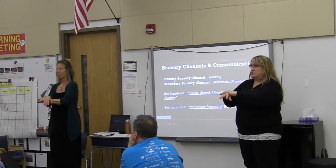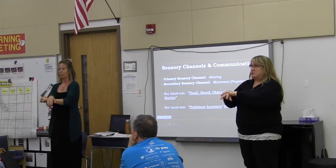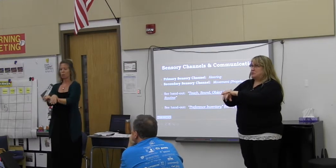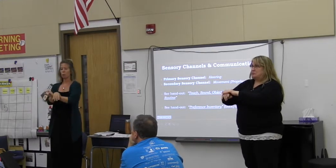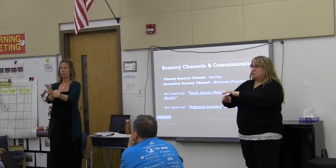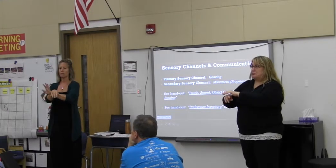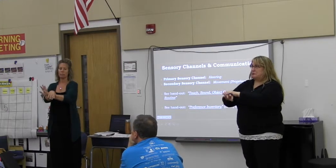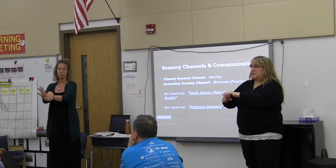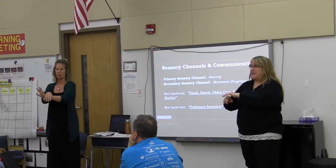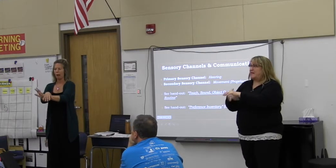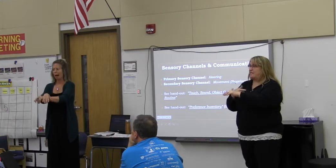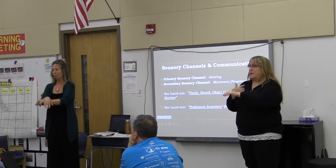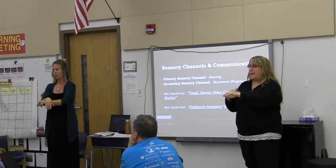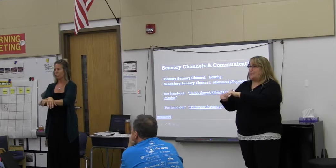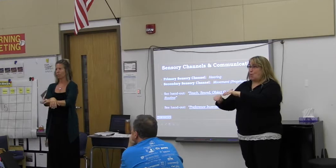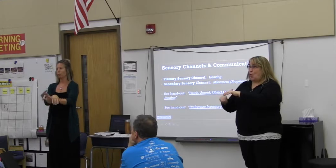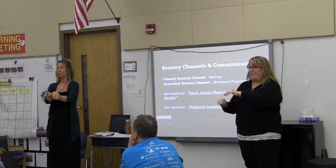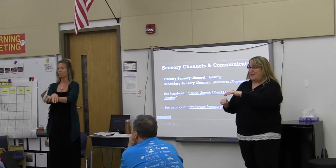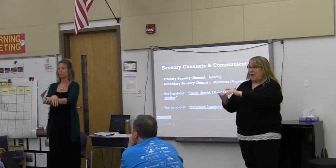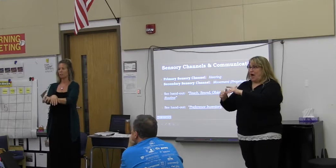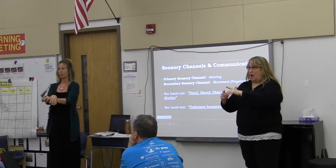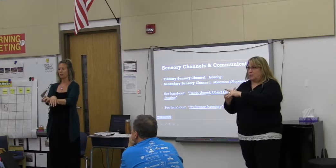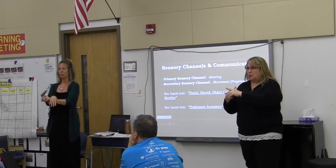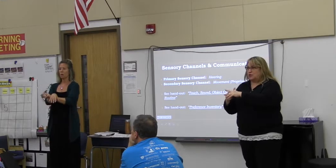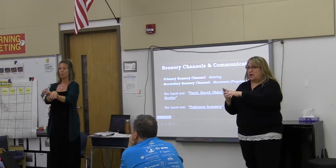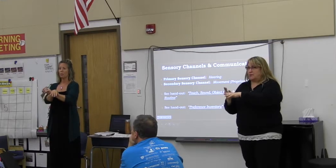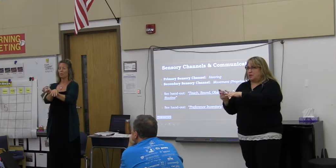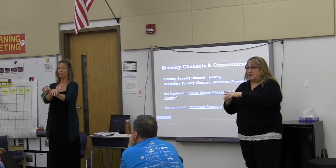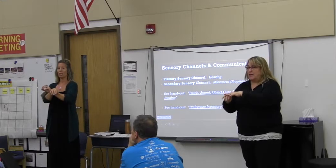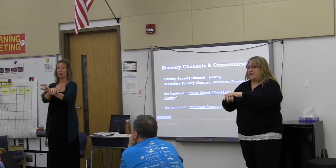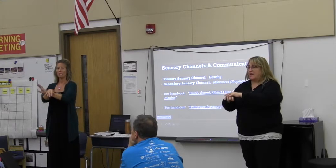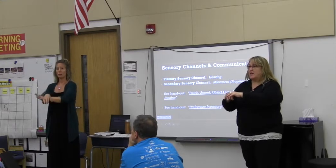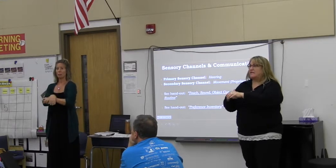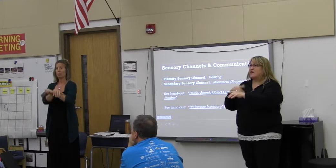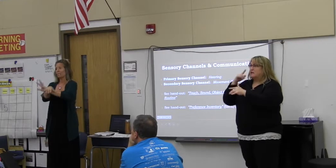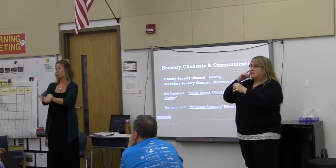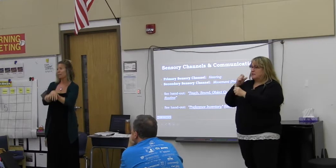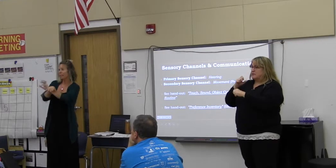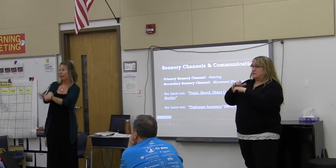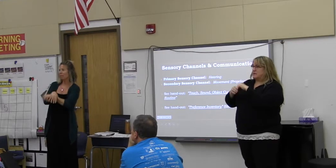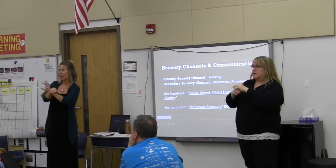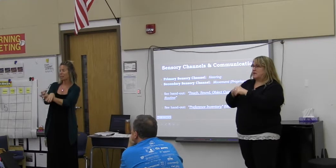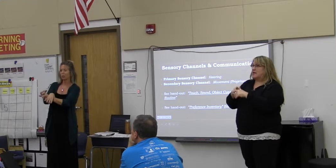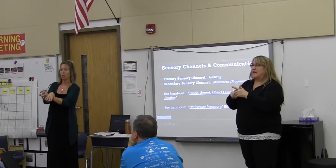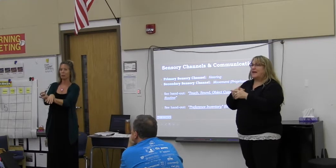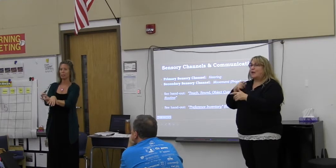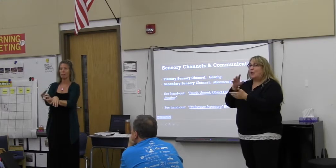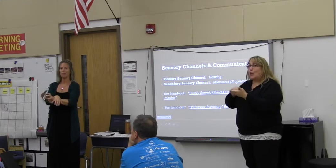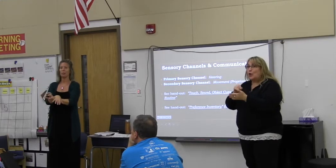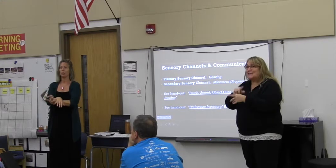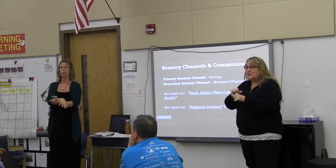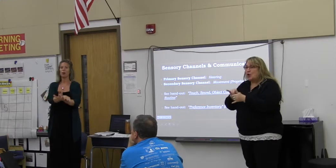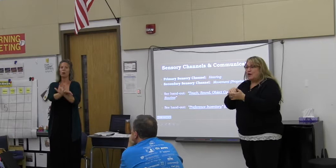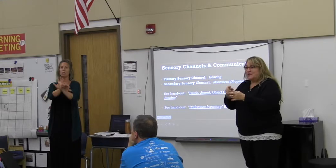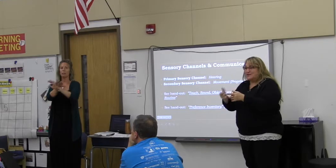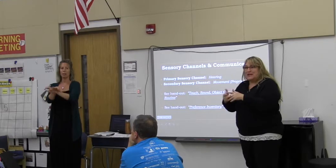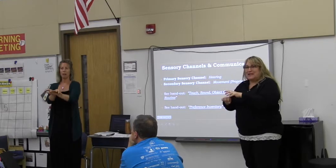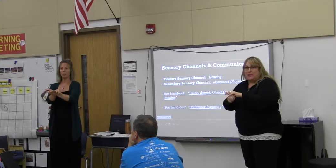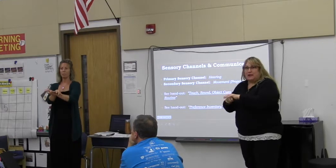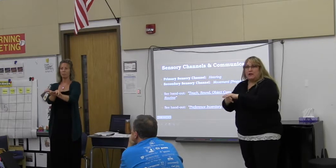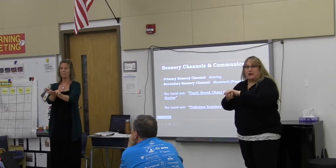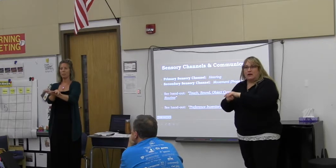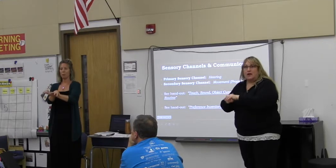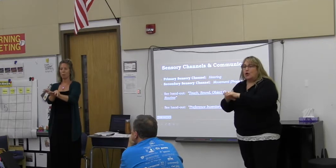activate something? What is this object? What is this material? They're learning concepts about speed, how fast you're going. They're learning all